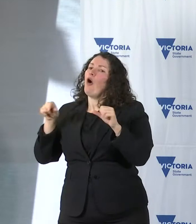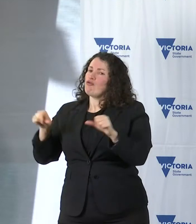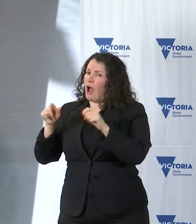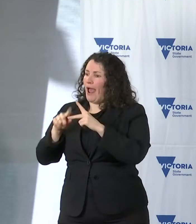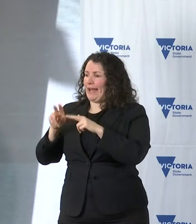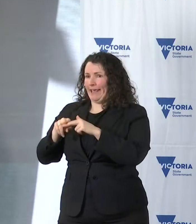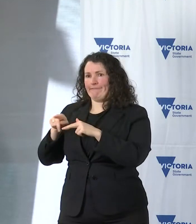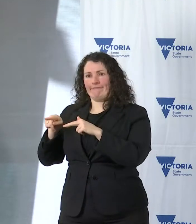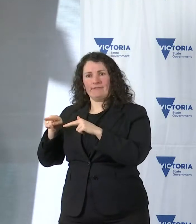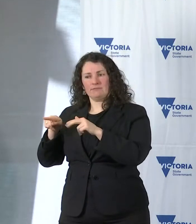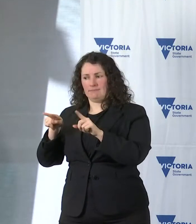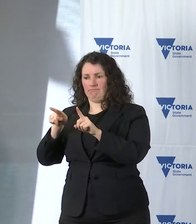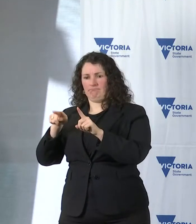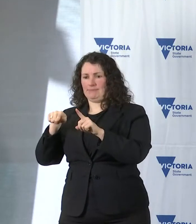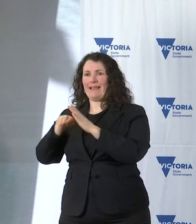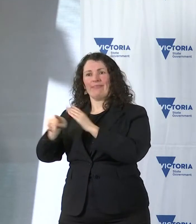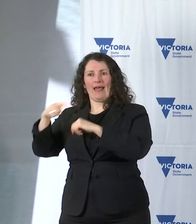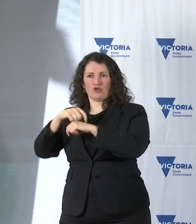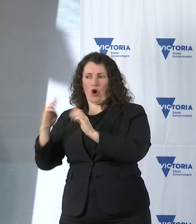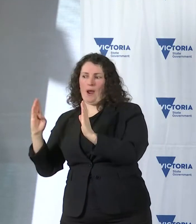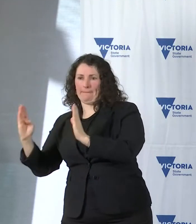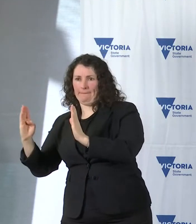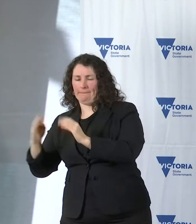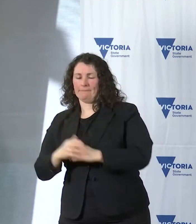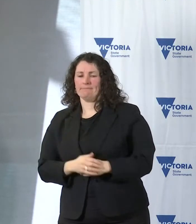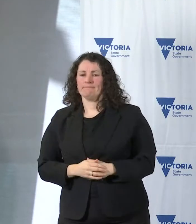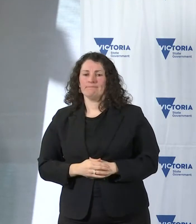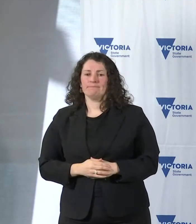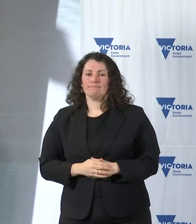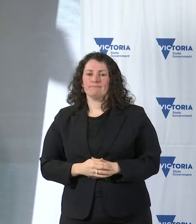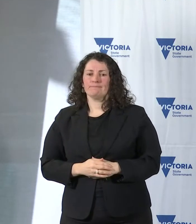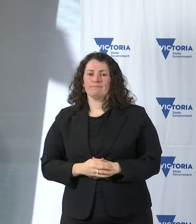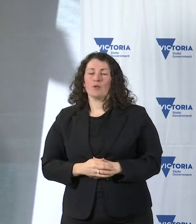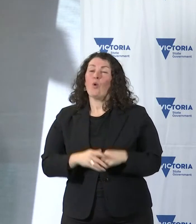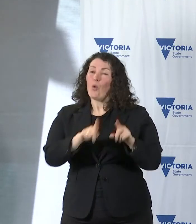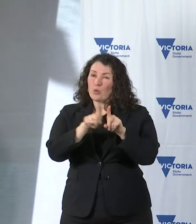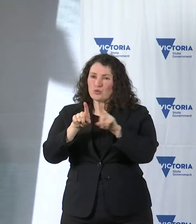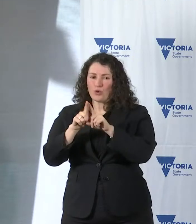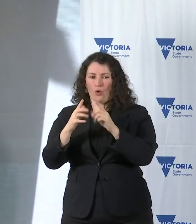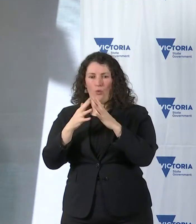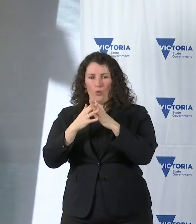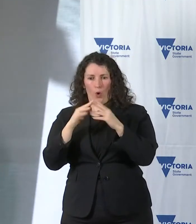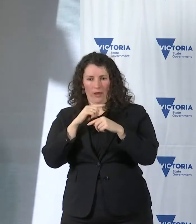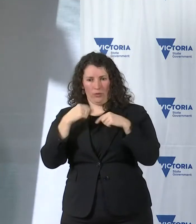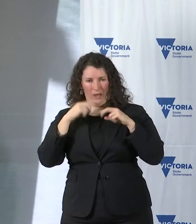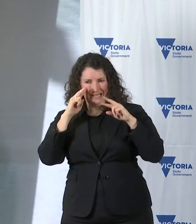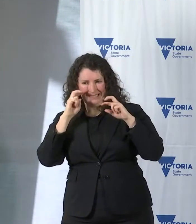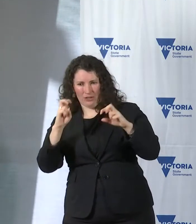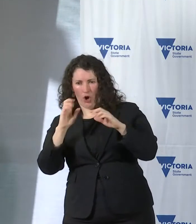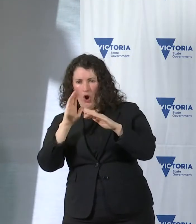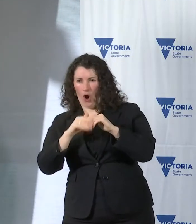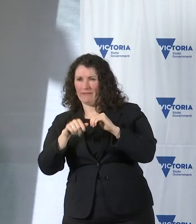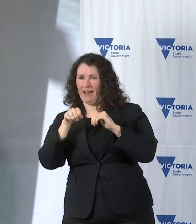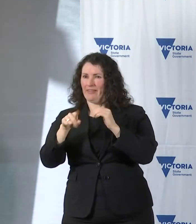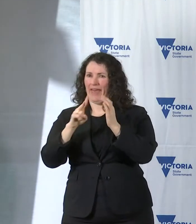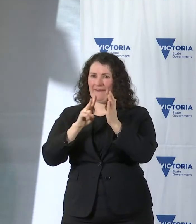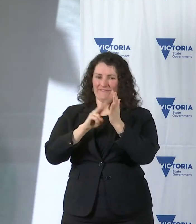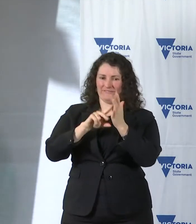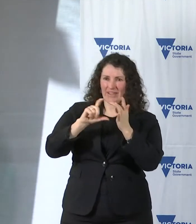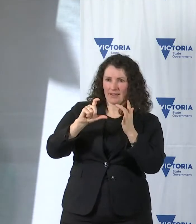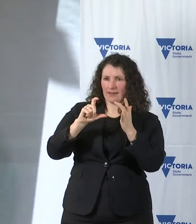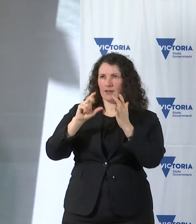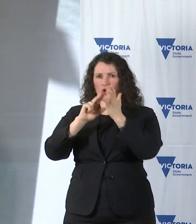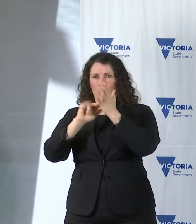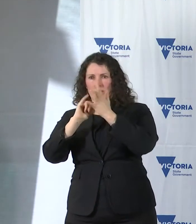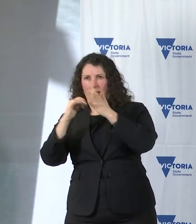drivers within the confines of the border bubble. So there is genuine reasons as to